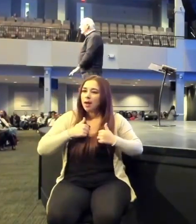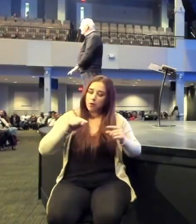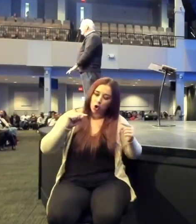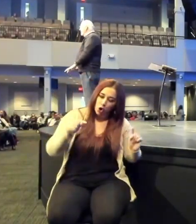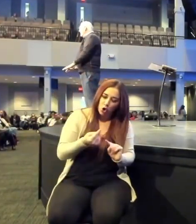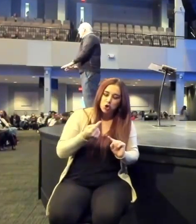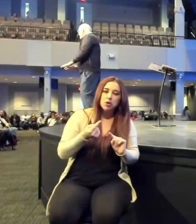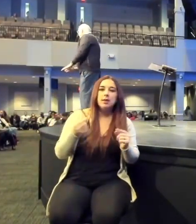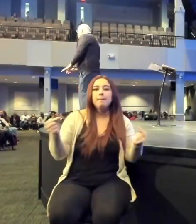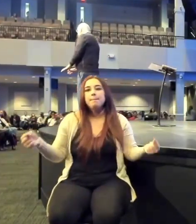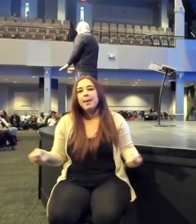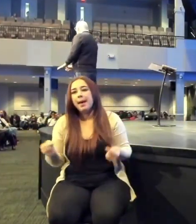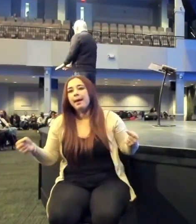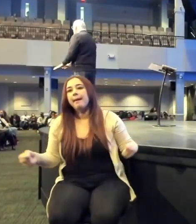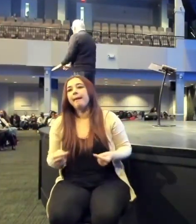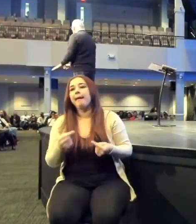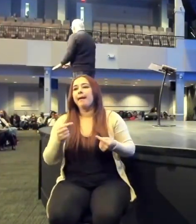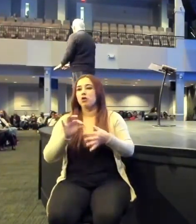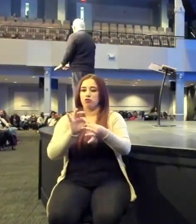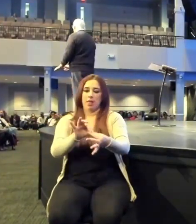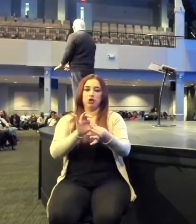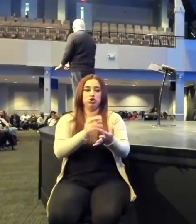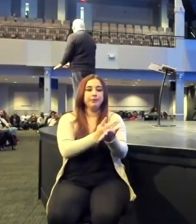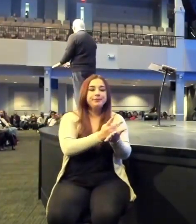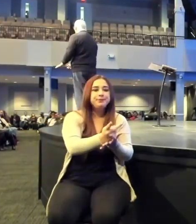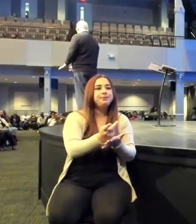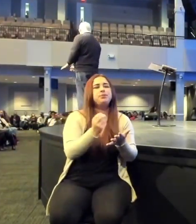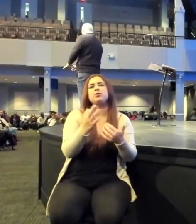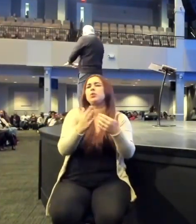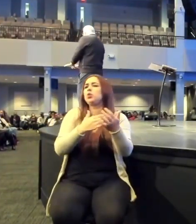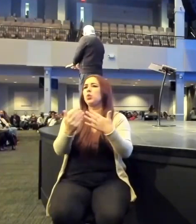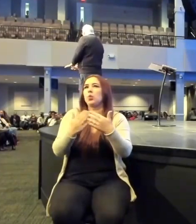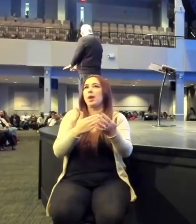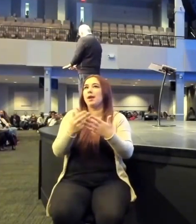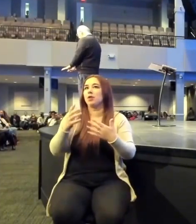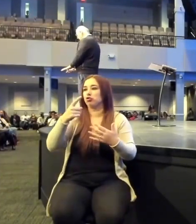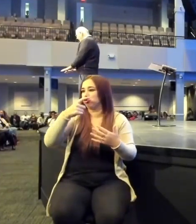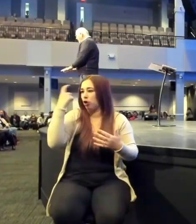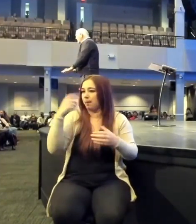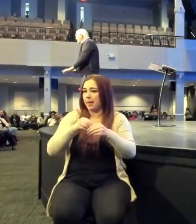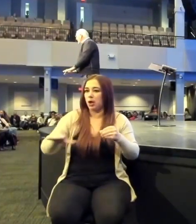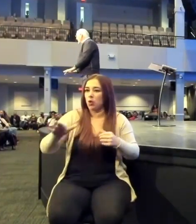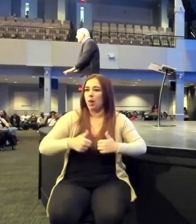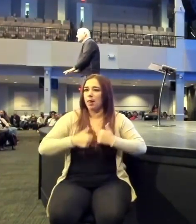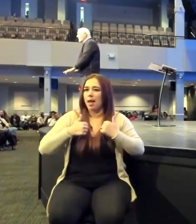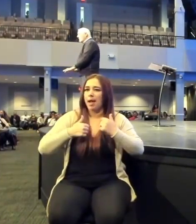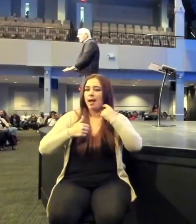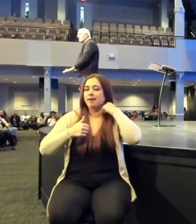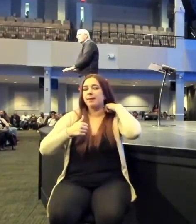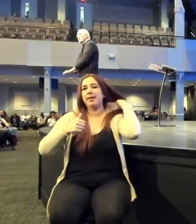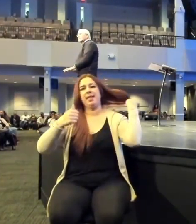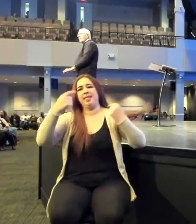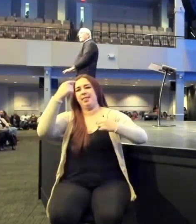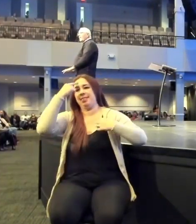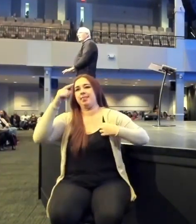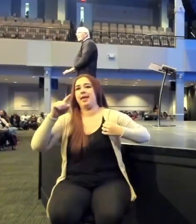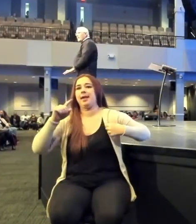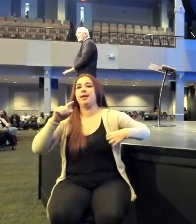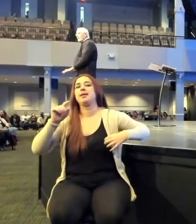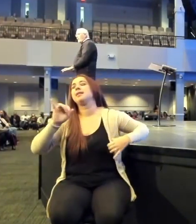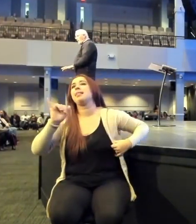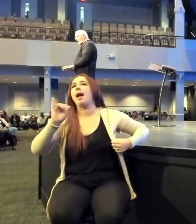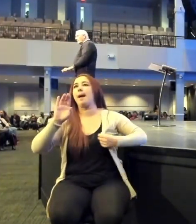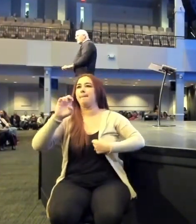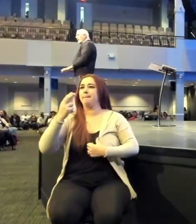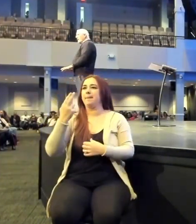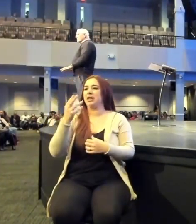and places of relationship failure or whatever it might be, traumas in your life. I want you to think of it as a beach ball.